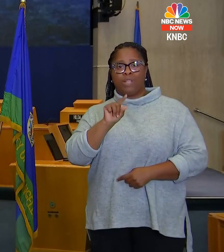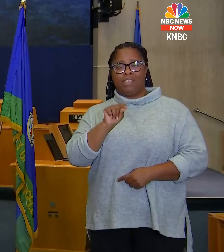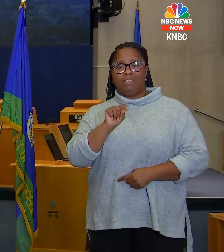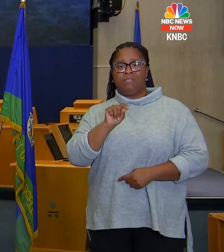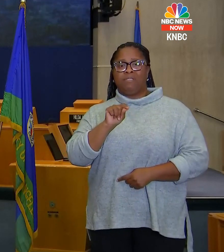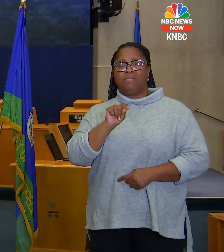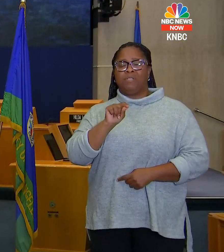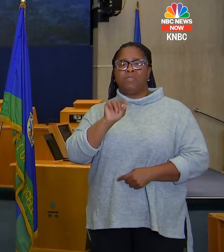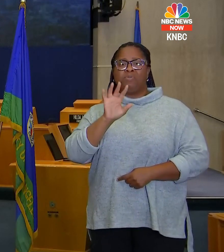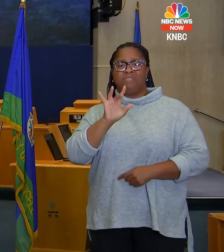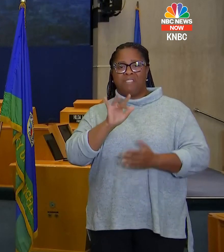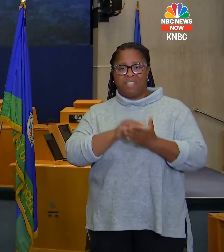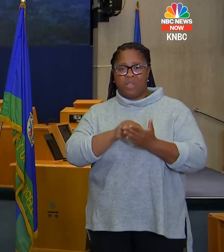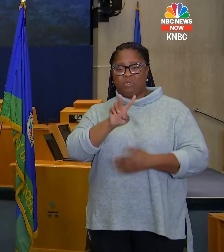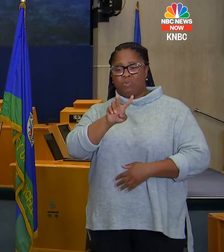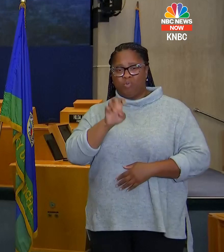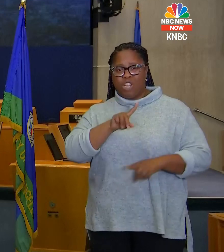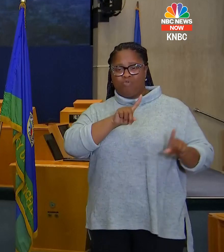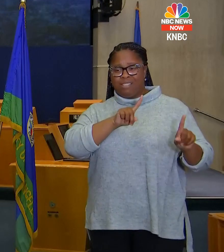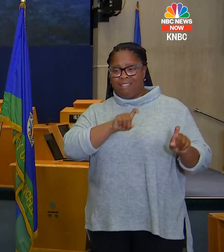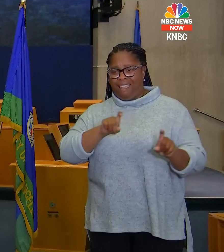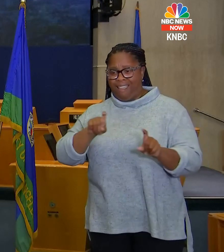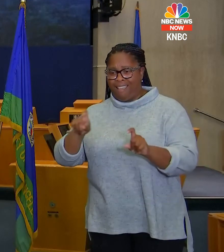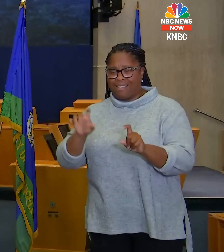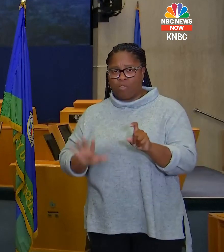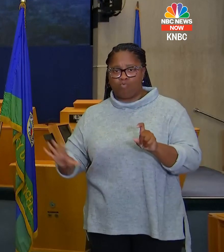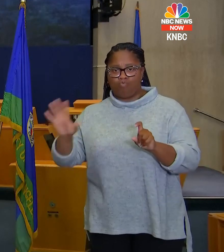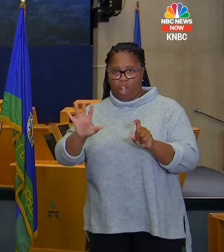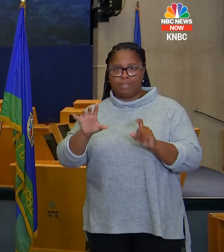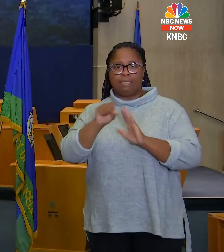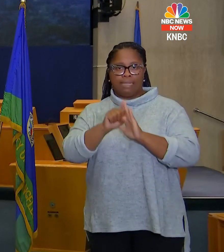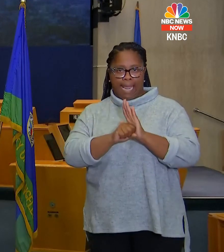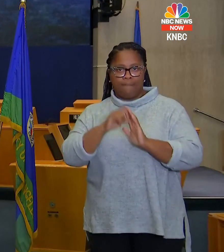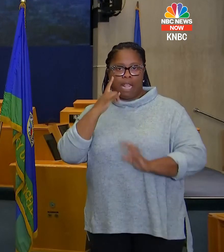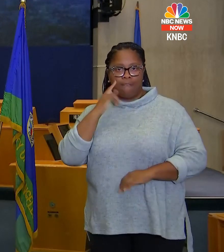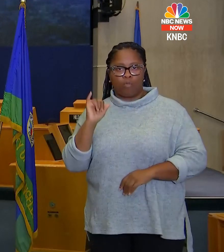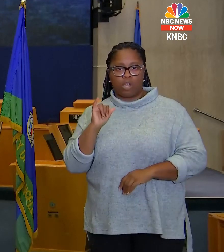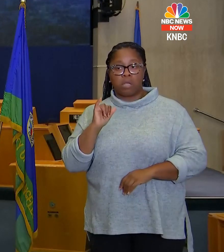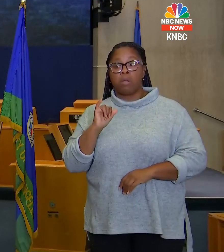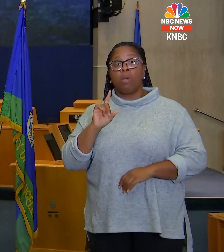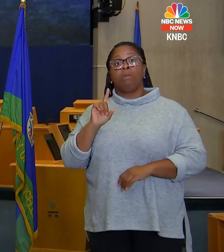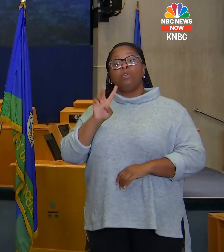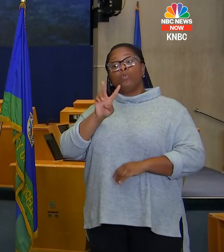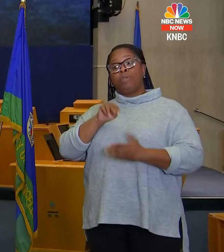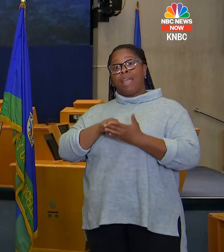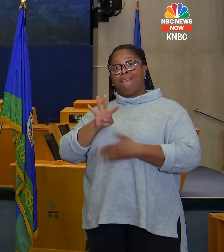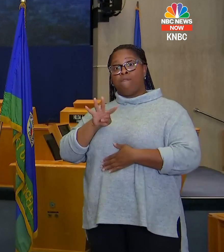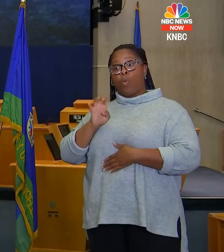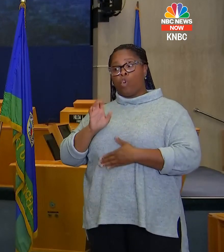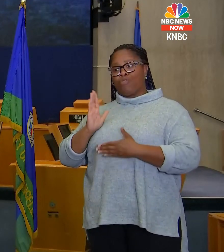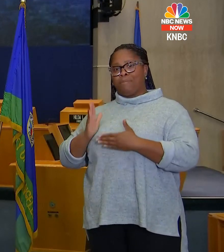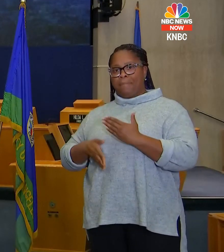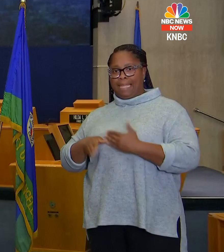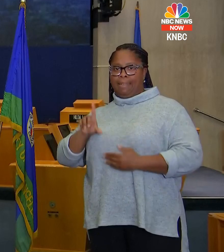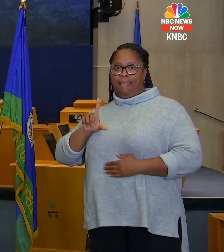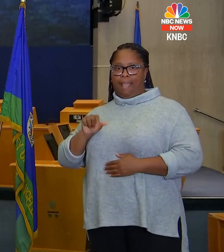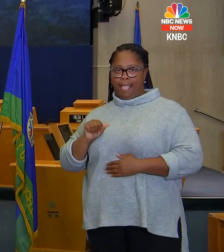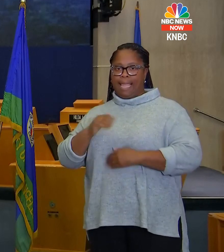25,200 tests have been conducted in all of California, with only 2,400 tests completed in LA